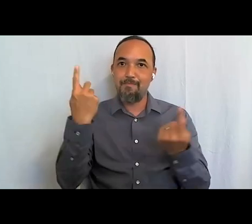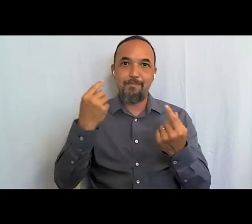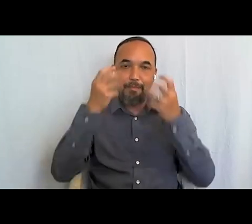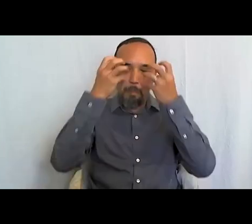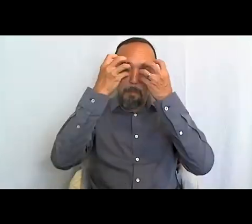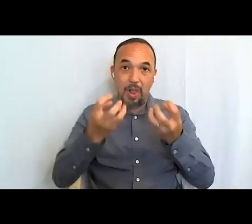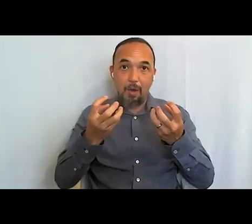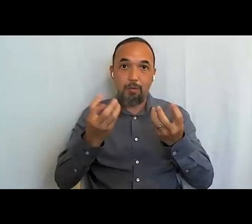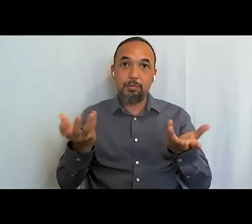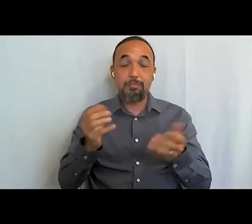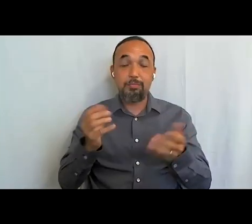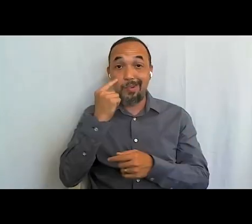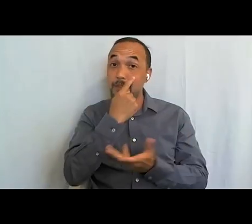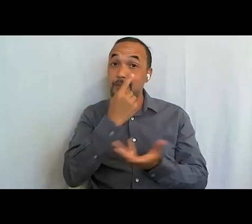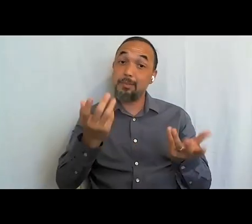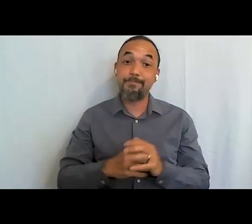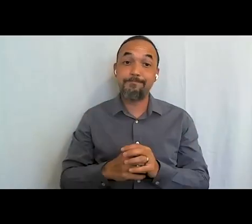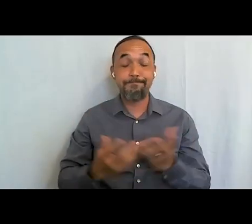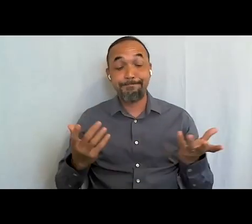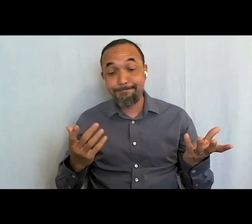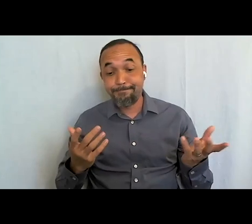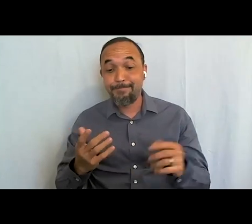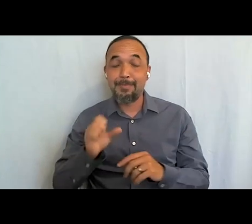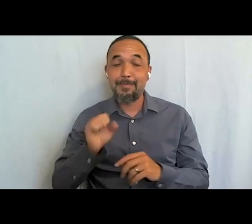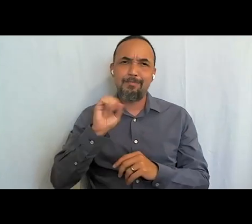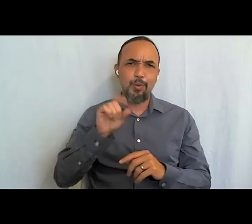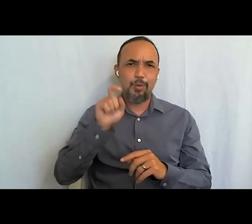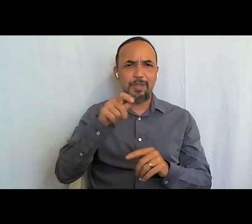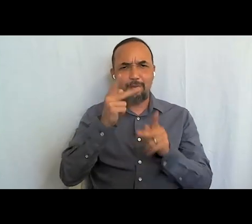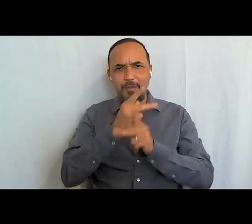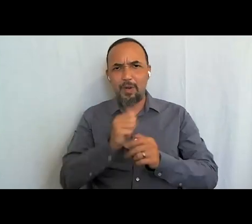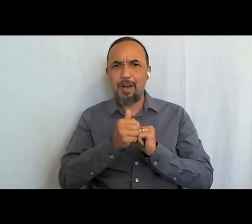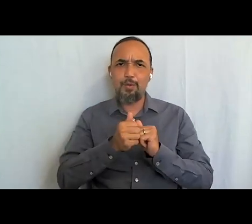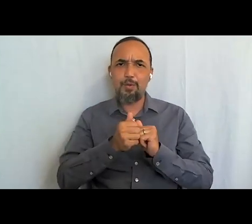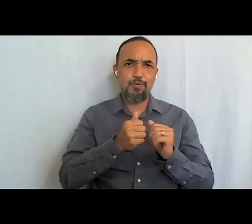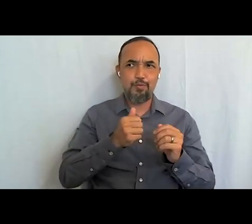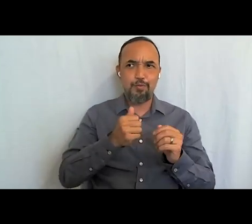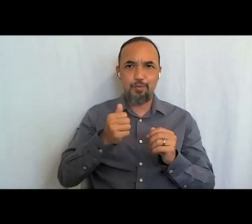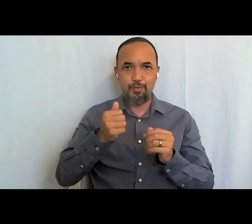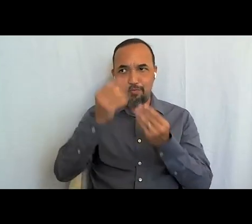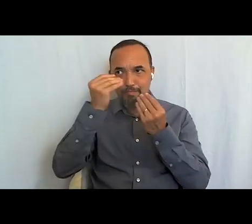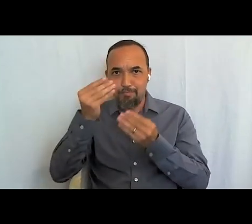There are a couple of ways that you're going to need to like transfer information and decide things and all that. So,